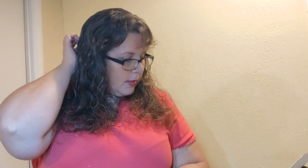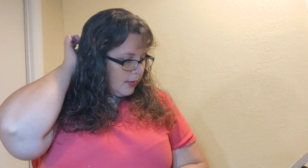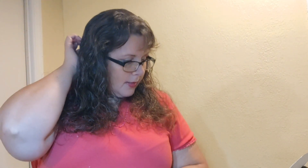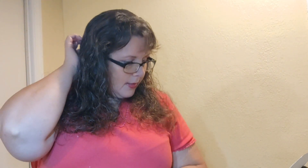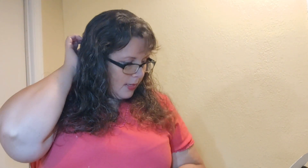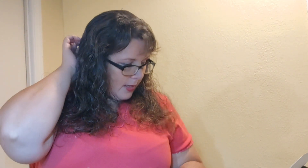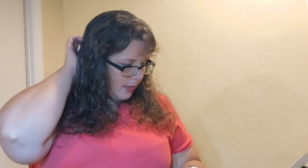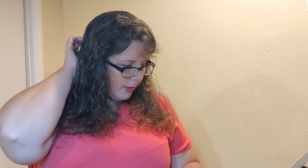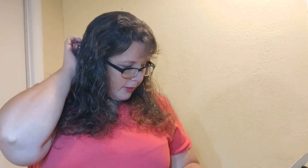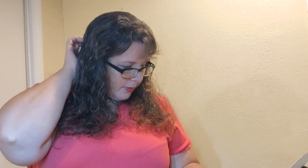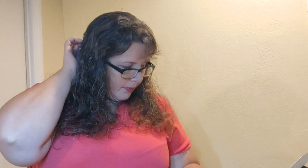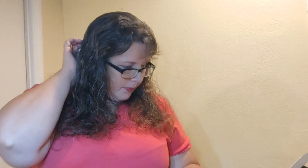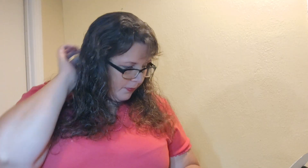Let's see here.